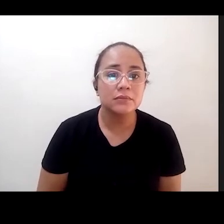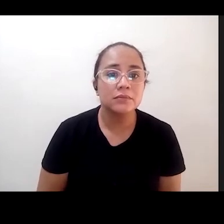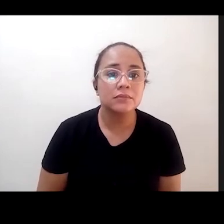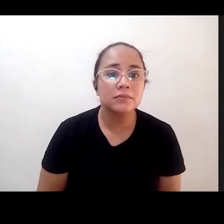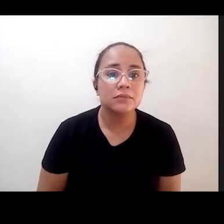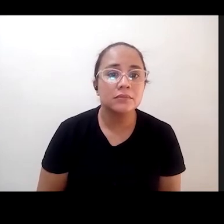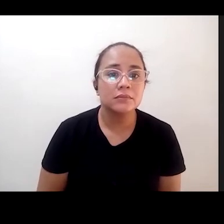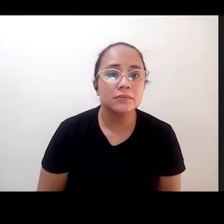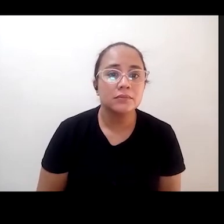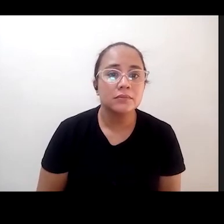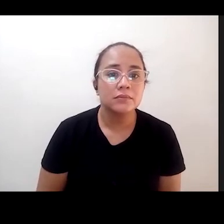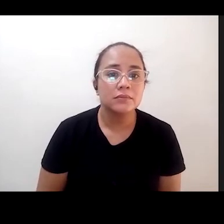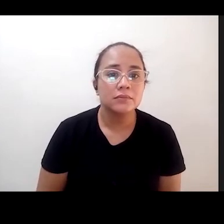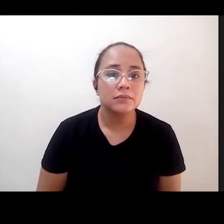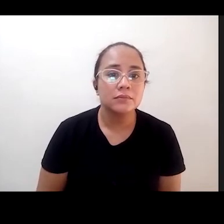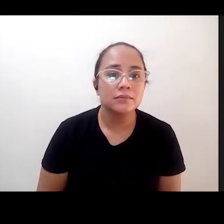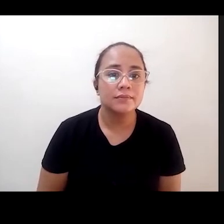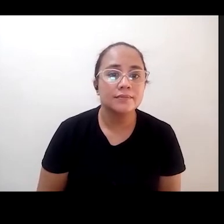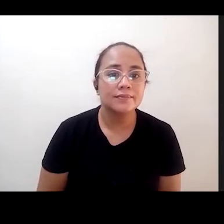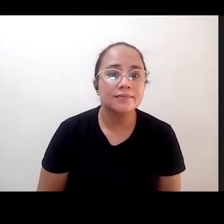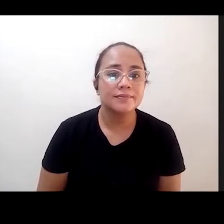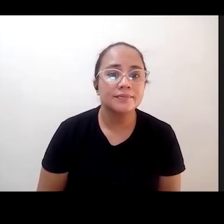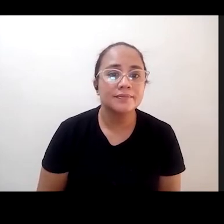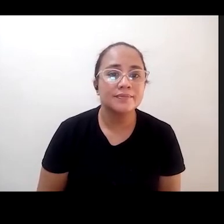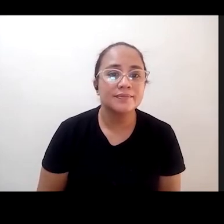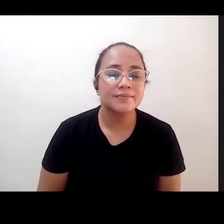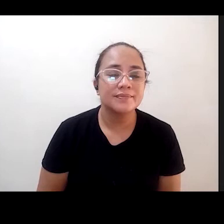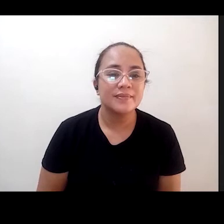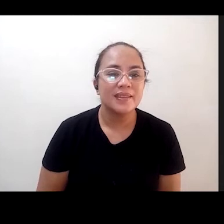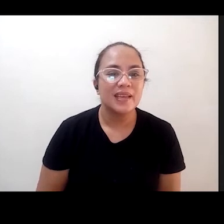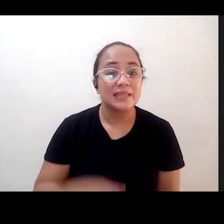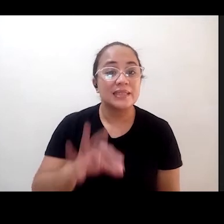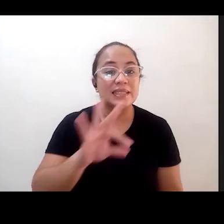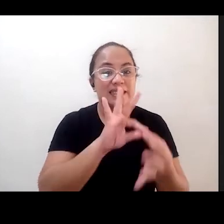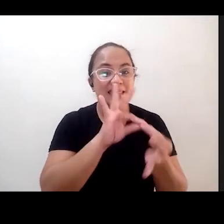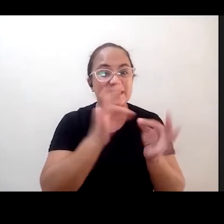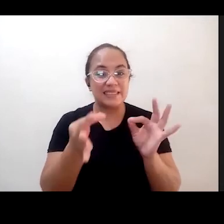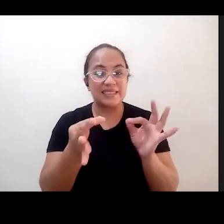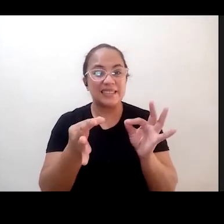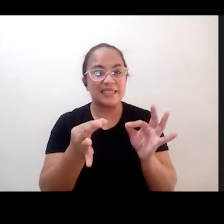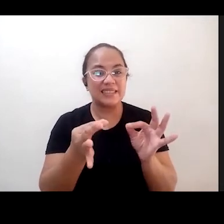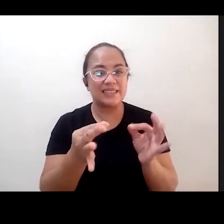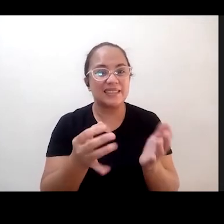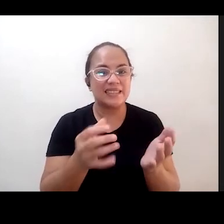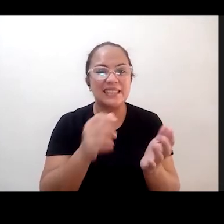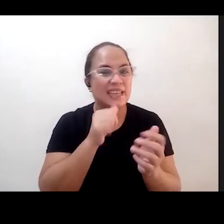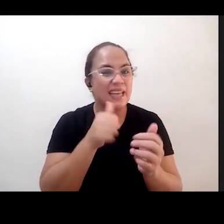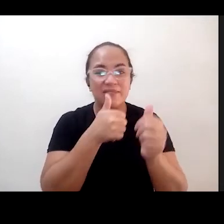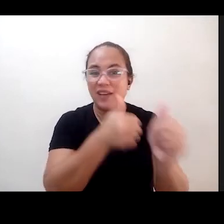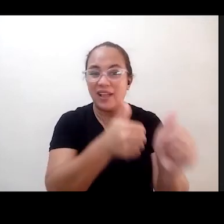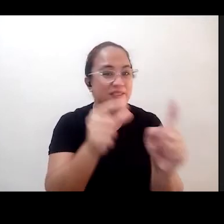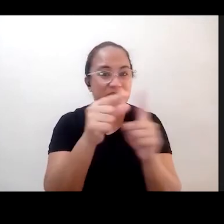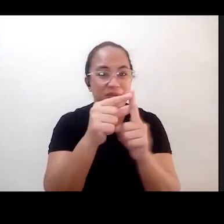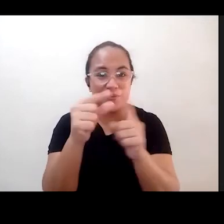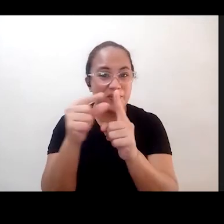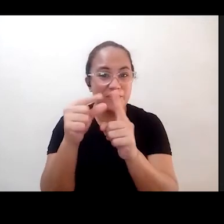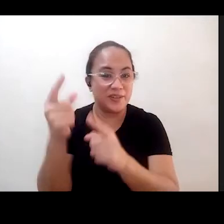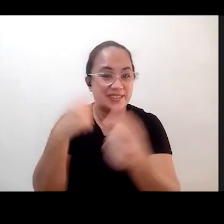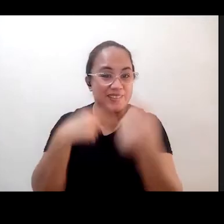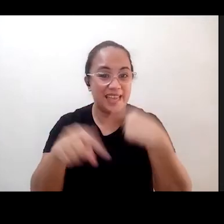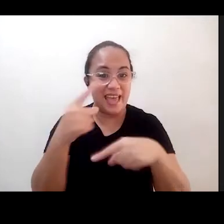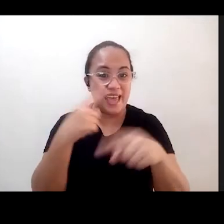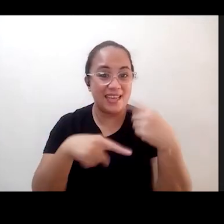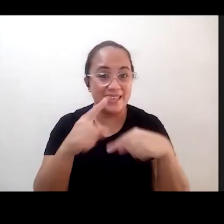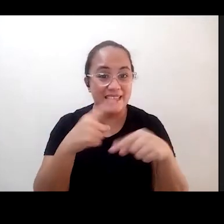Okay, yeah, the translation doesn't exactly follow word by word in the signing, but it's the